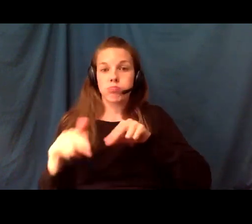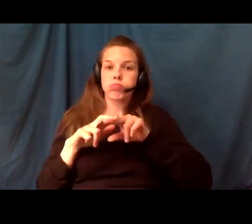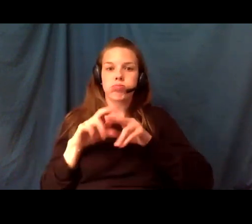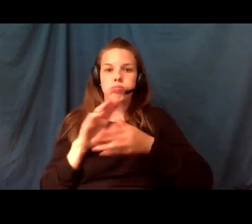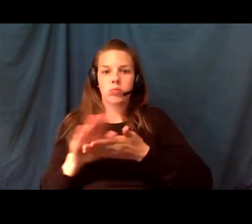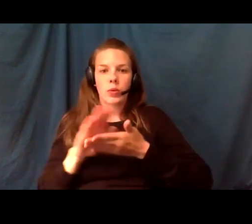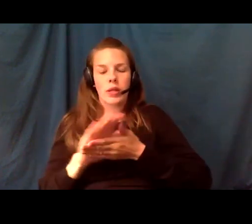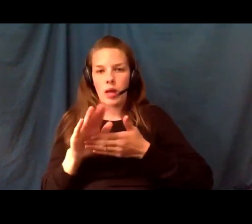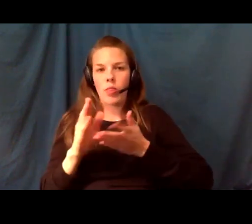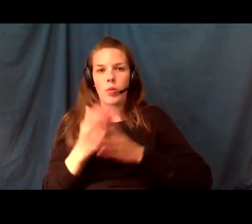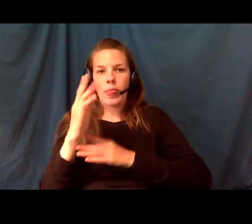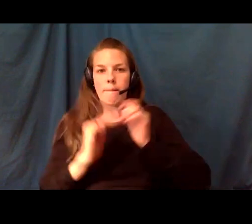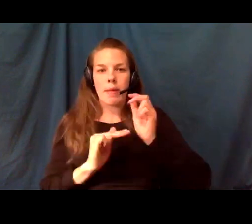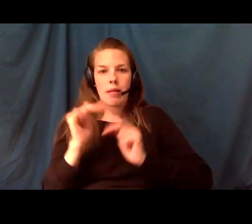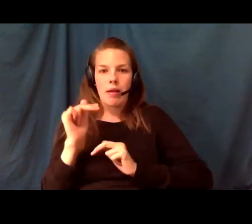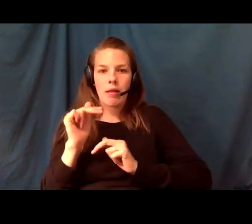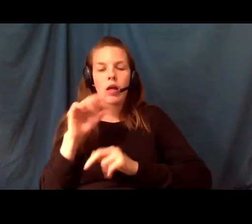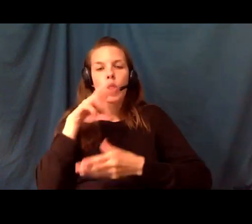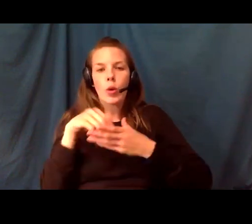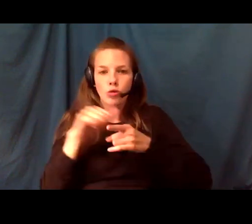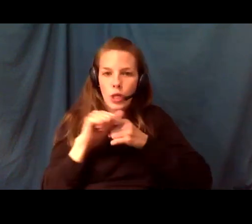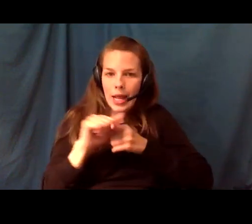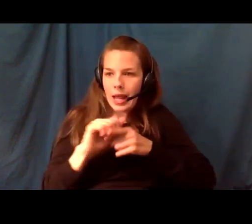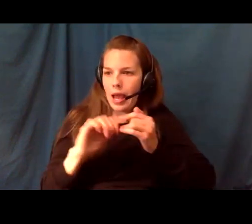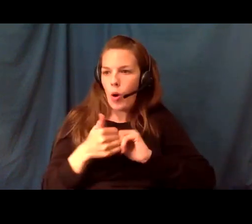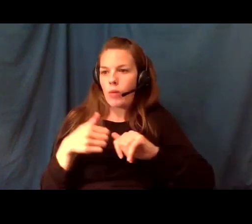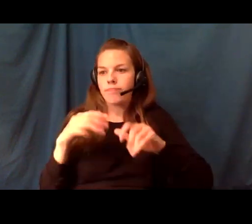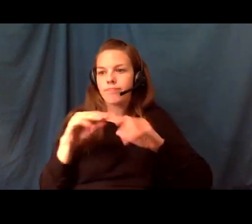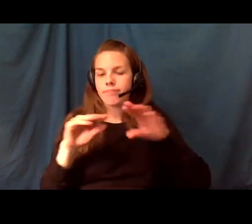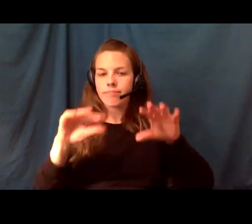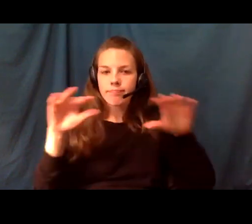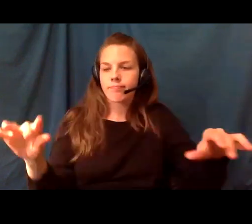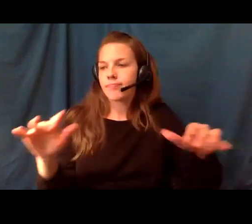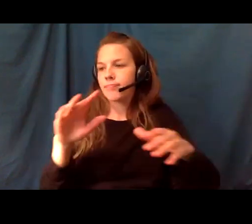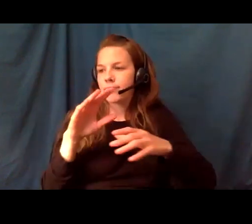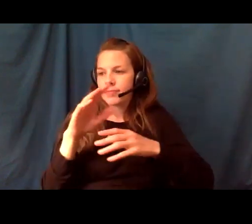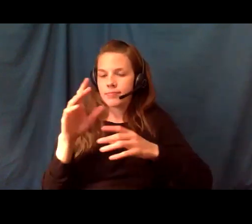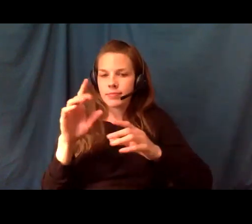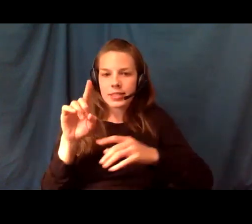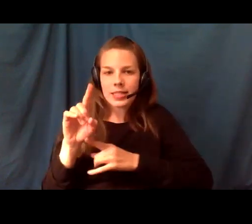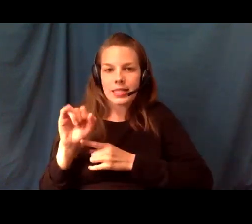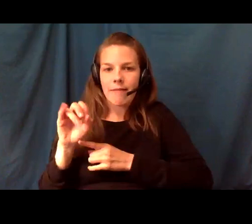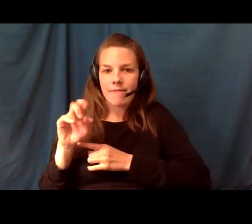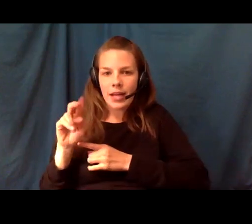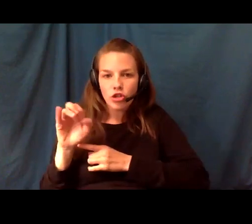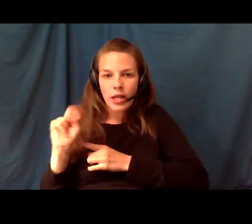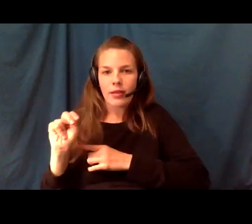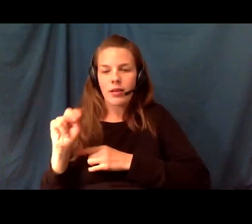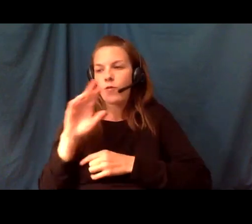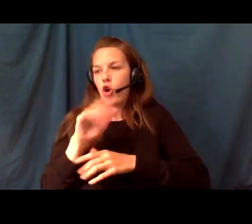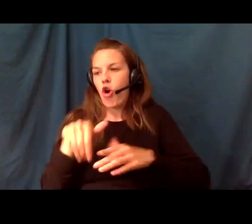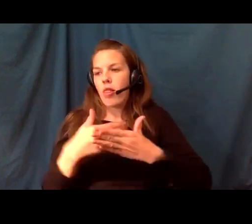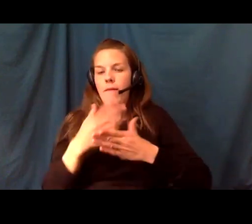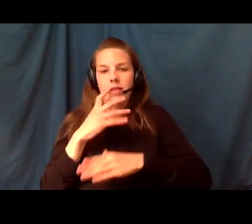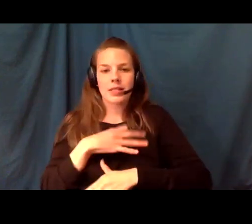throughout our facilities, including training on pandemic disinfection for all of our staff. And then at 2 o'clock in the afternoons, we